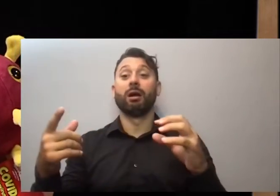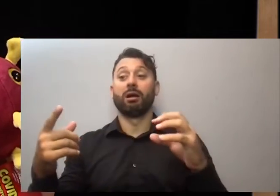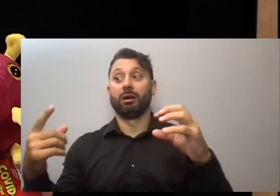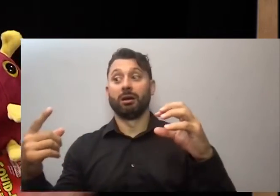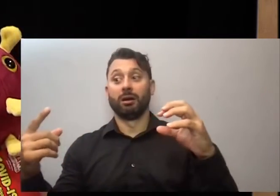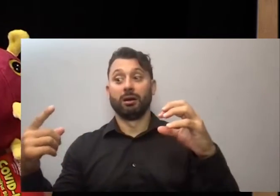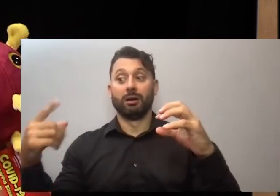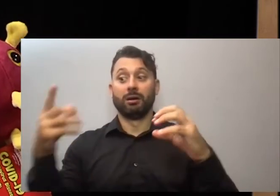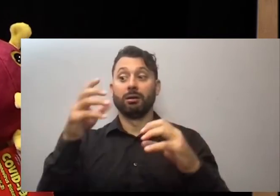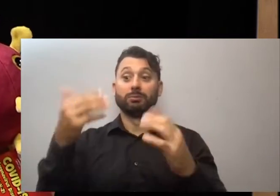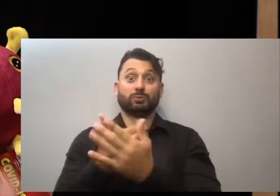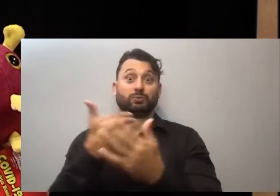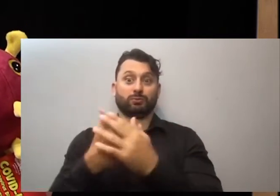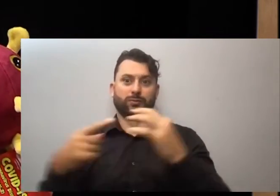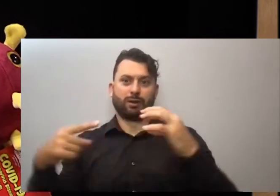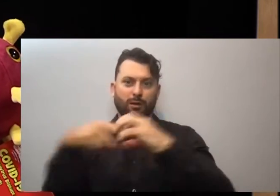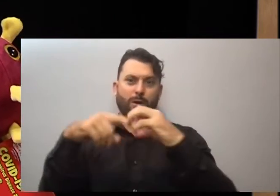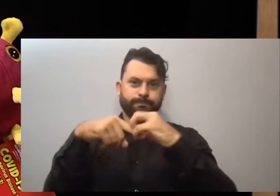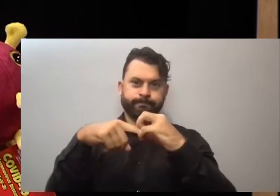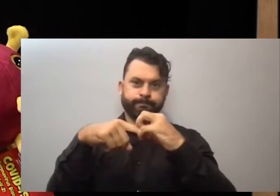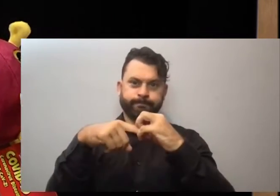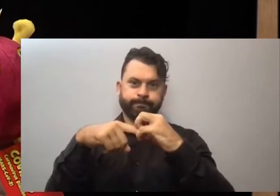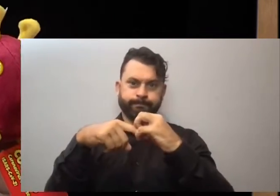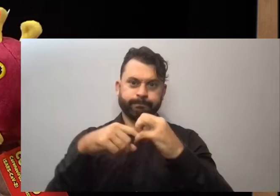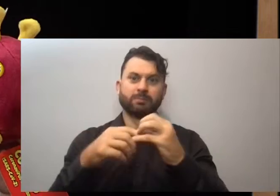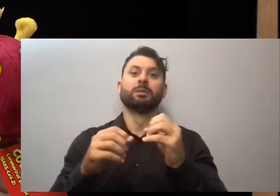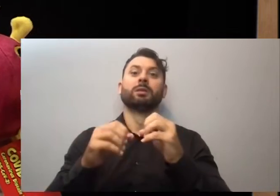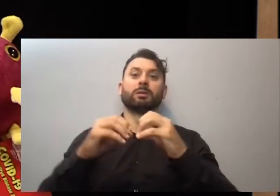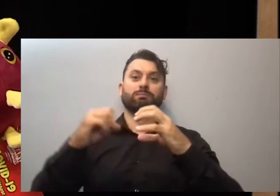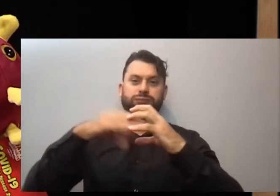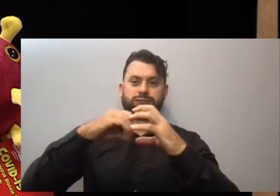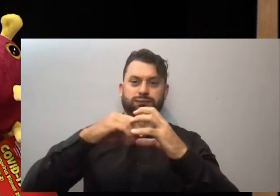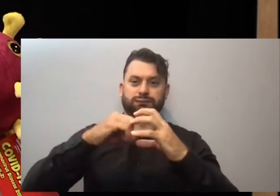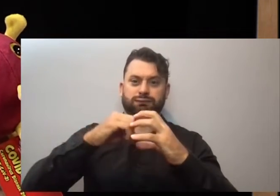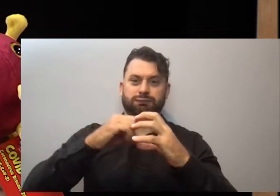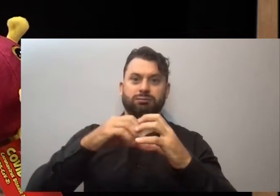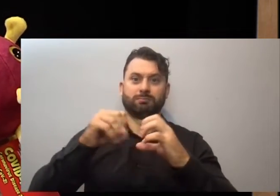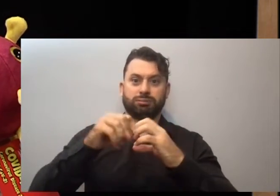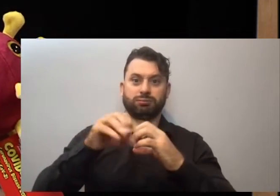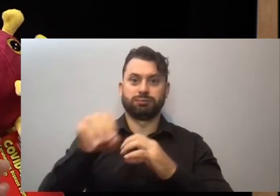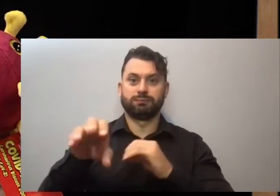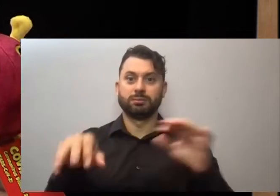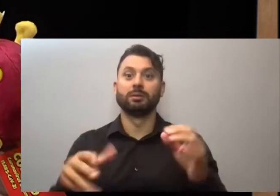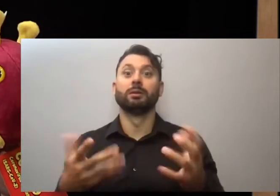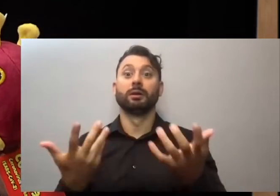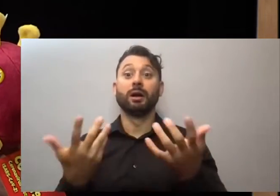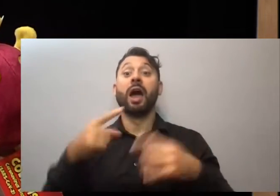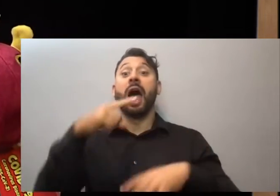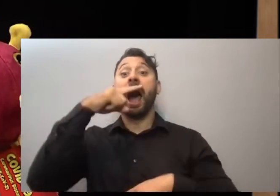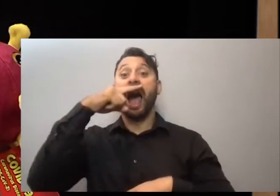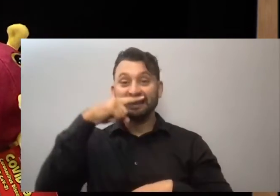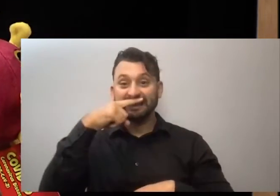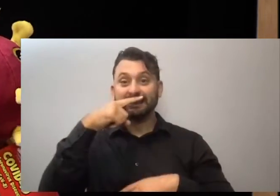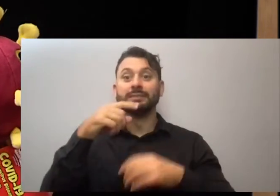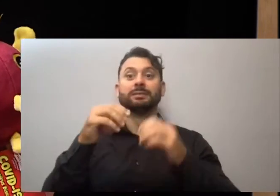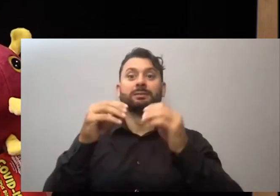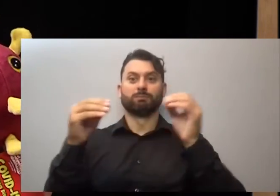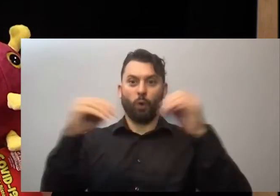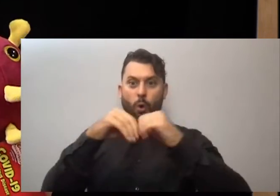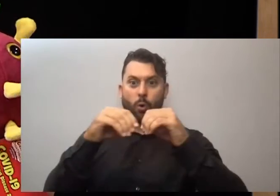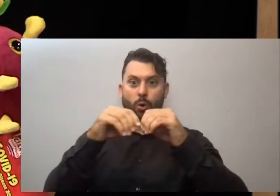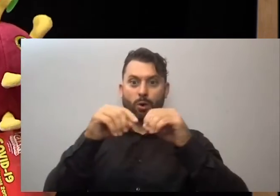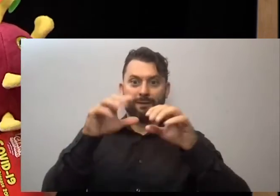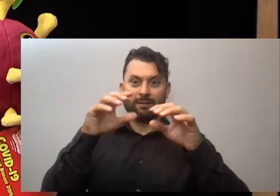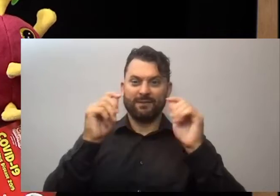there's a lot more virus coming out as people talk, as they sneeze, and so it makes it easily more transmissible to other